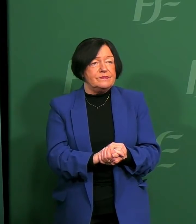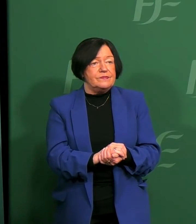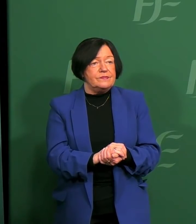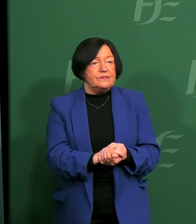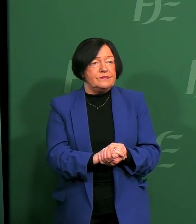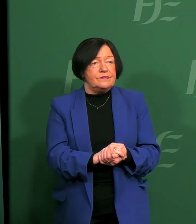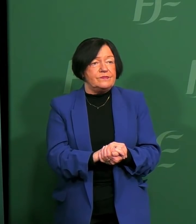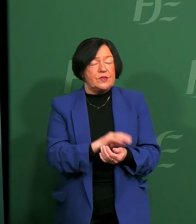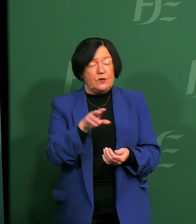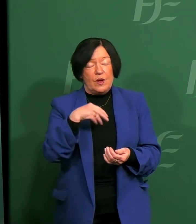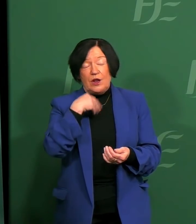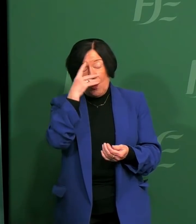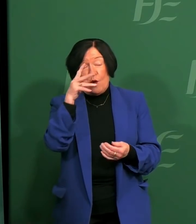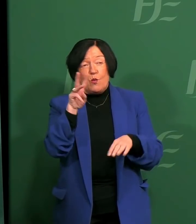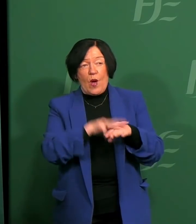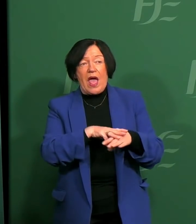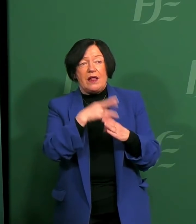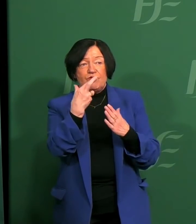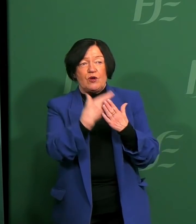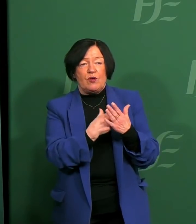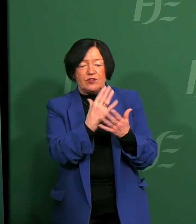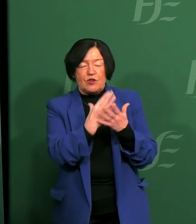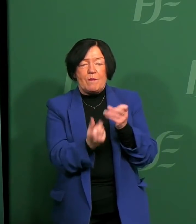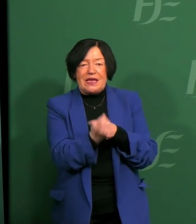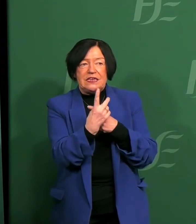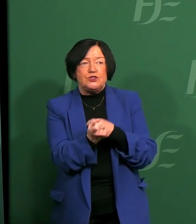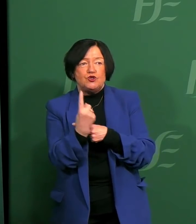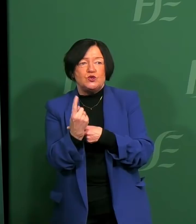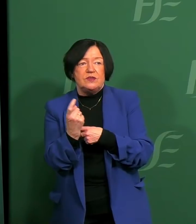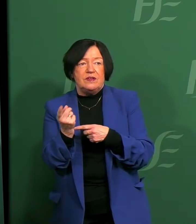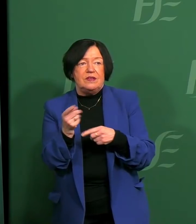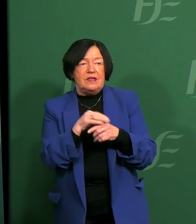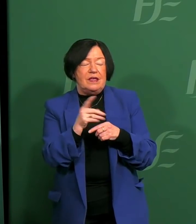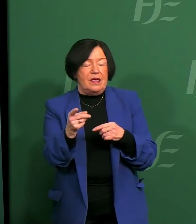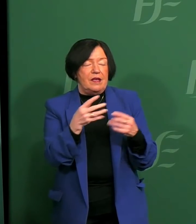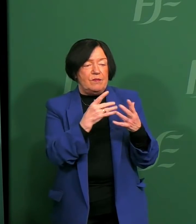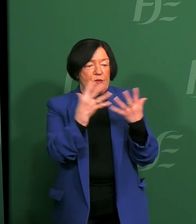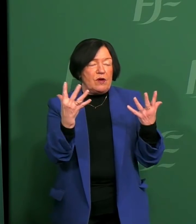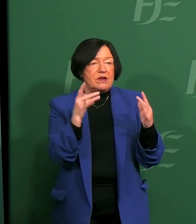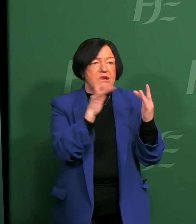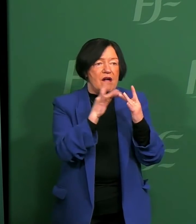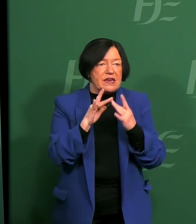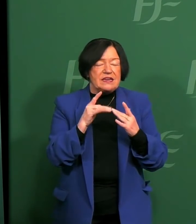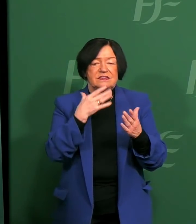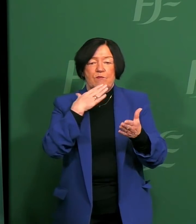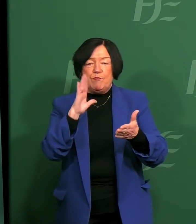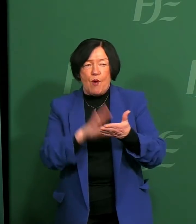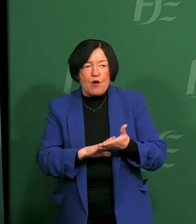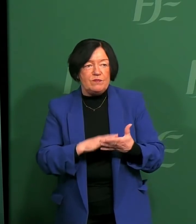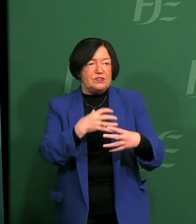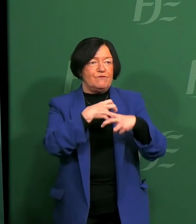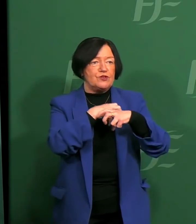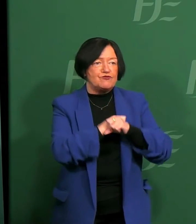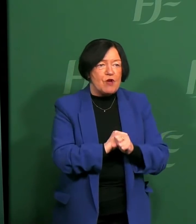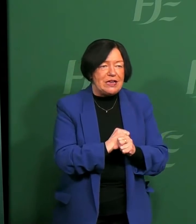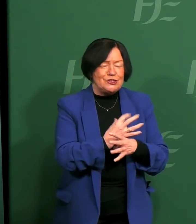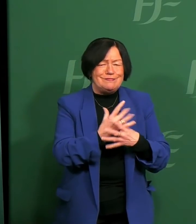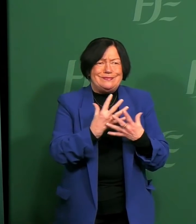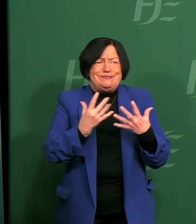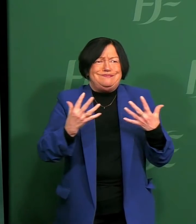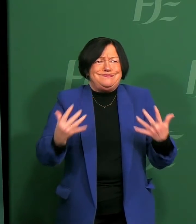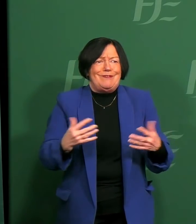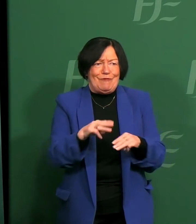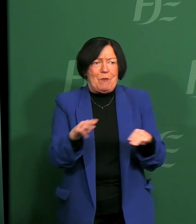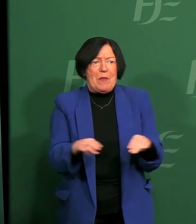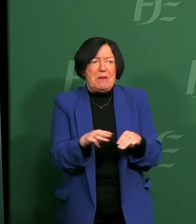We know and well reported that we've had a number of issues regarding multiple contacts and appointments and frustration that has caused for